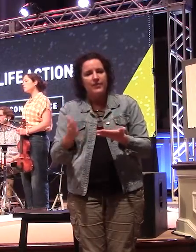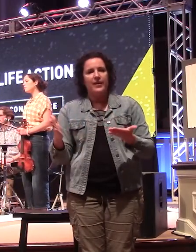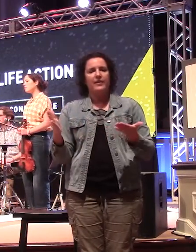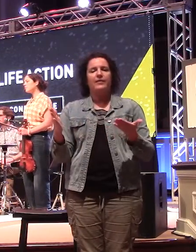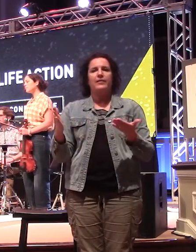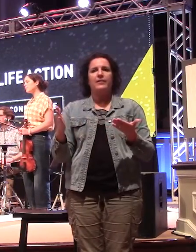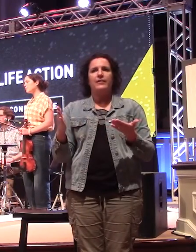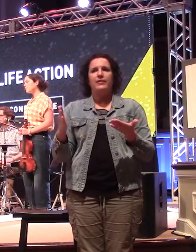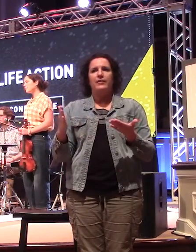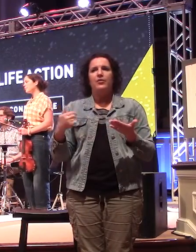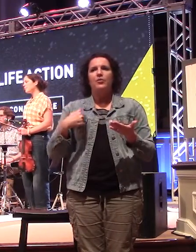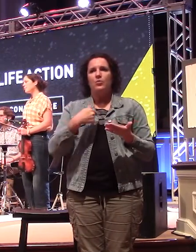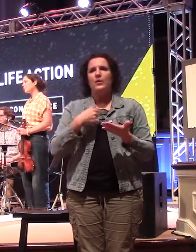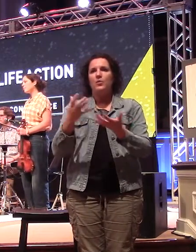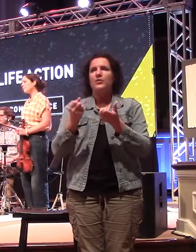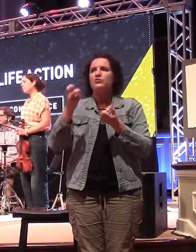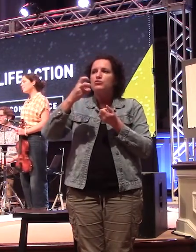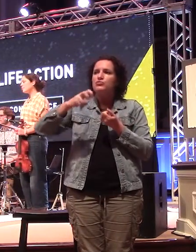God, we want to transfer